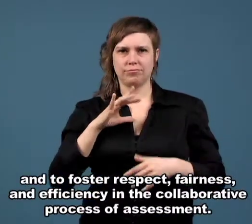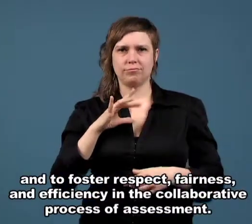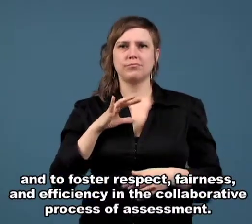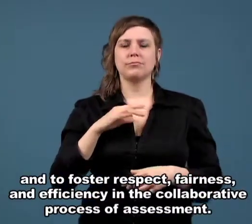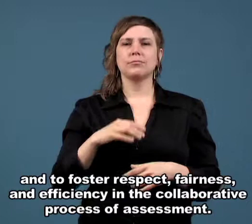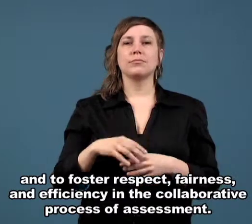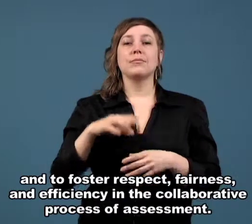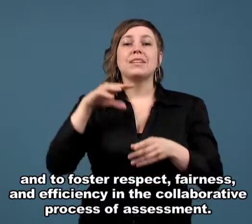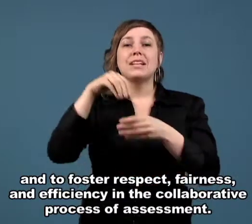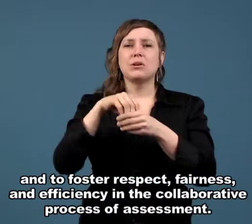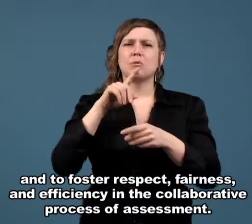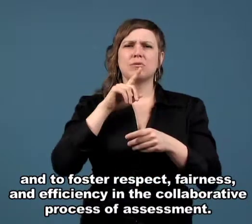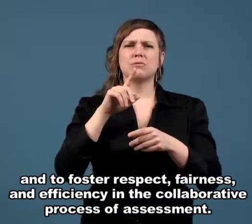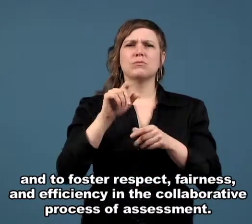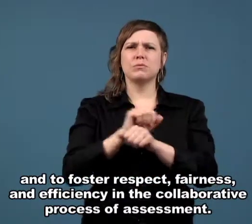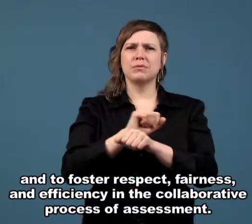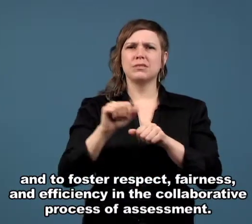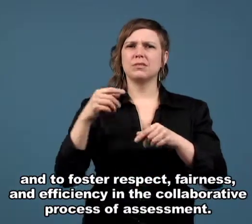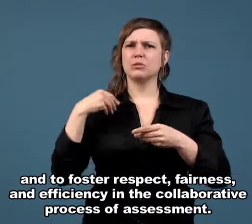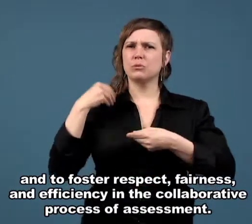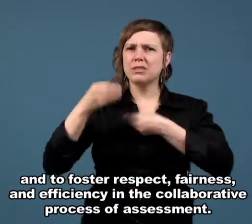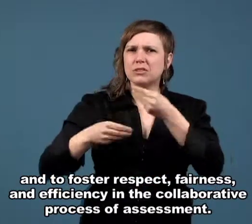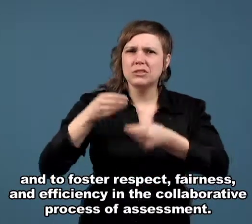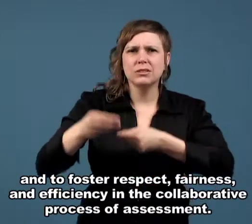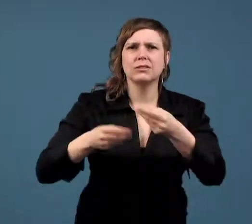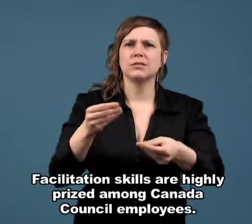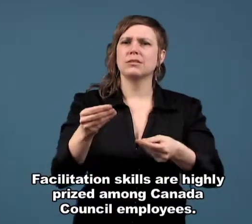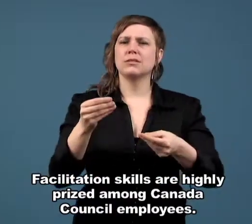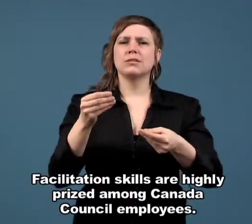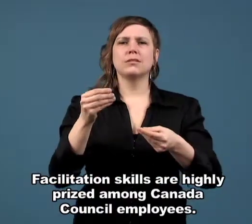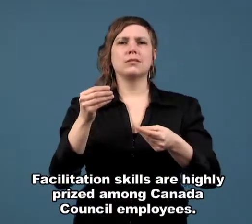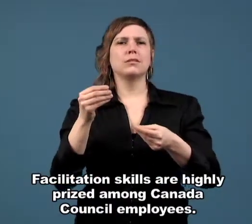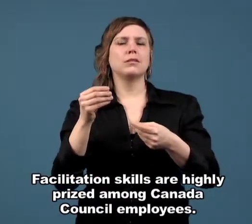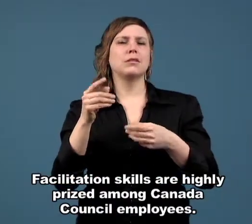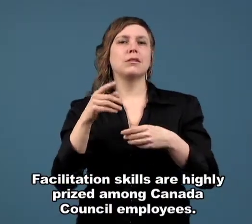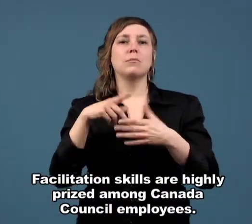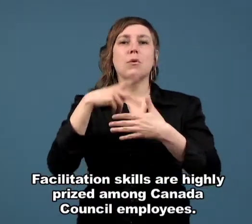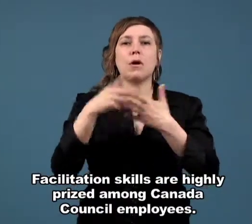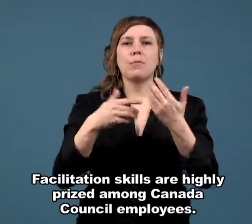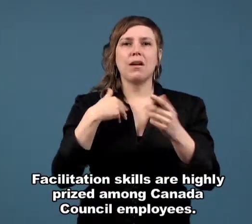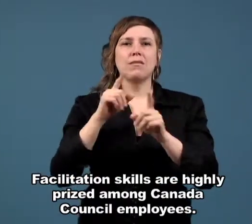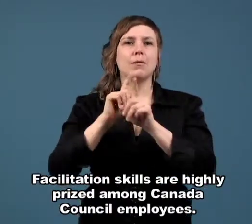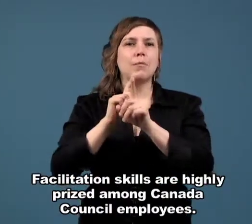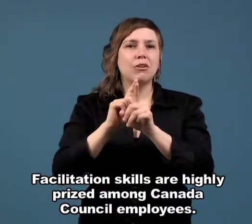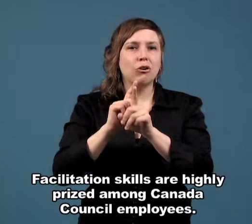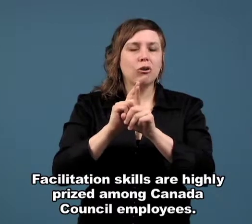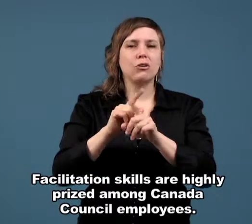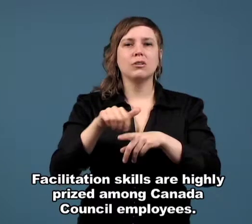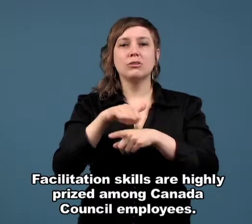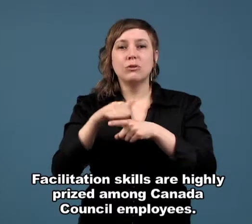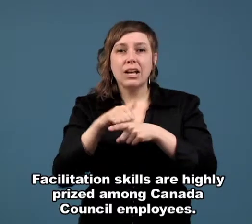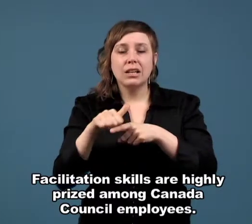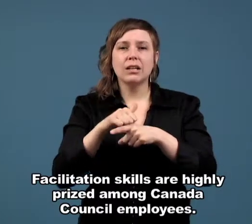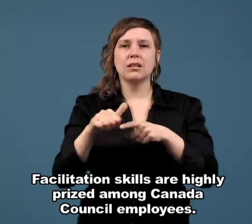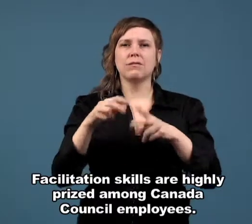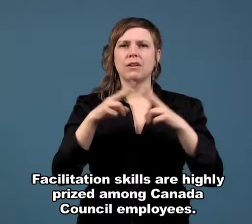and efficiency in the collaborative process of assessment. Facilitation skills are highly prized among Canada Council